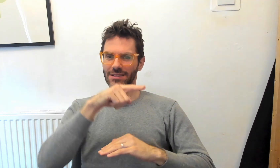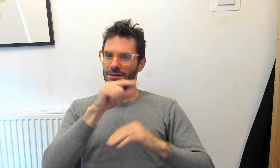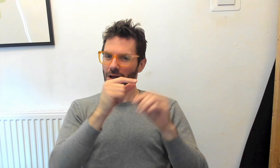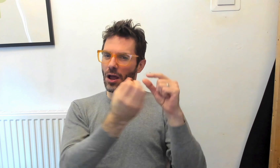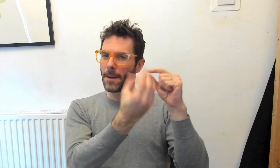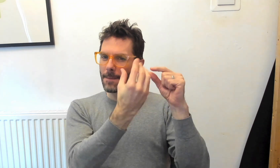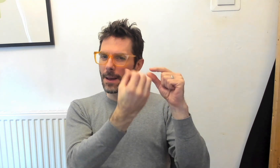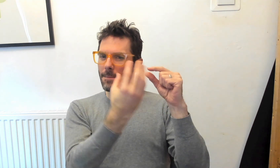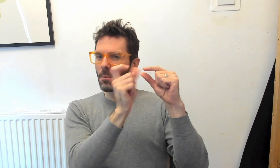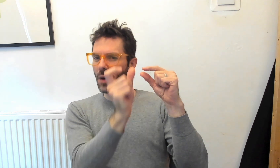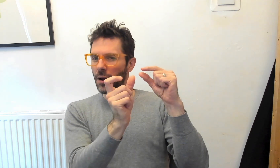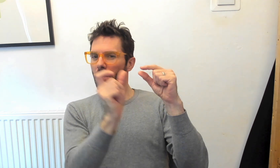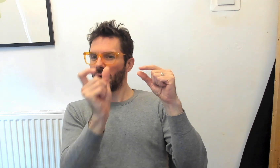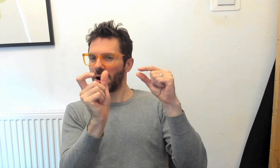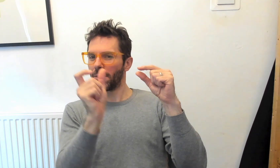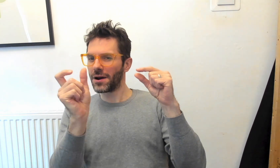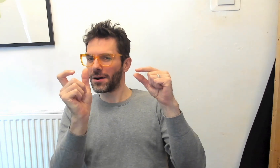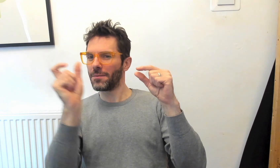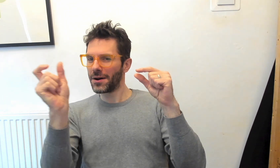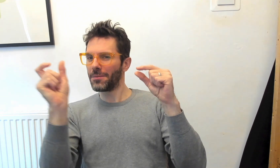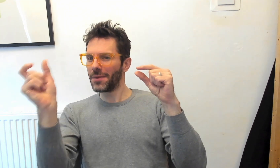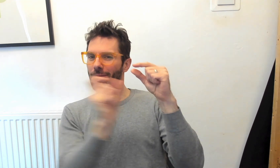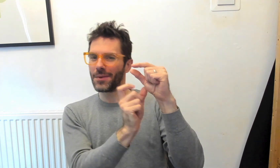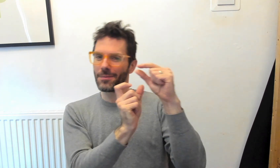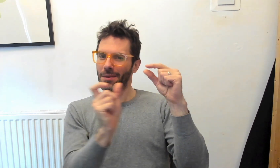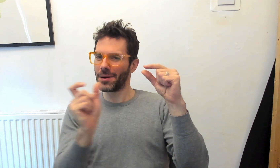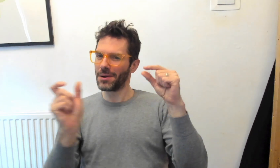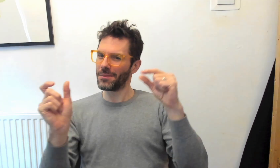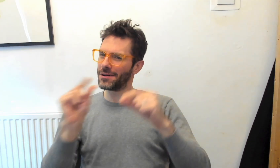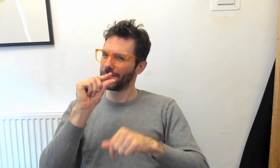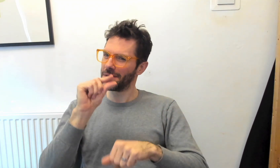rather you see the message develop word by word, which is a little slow